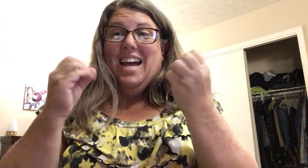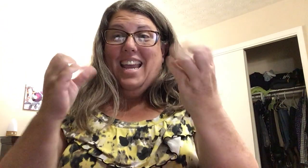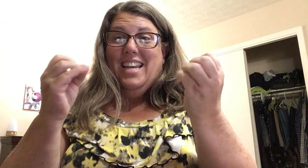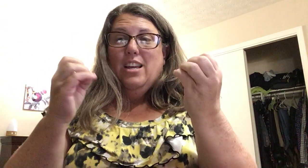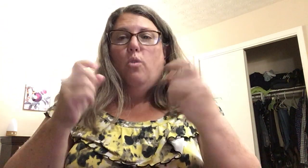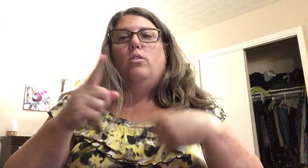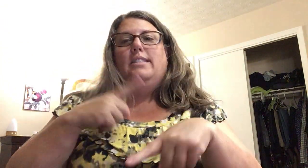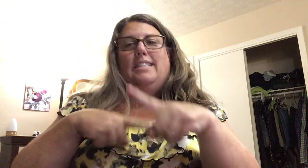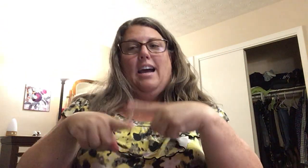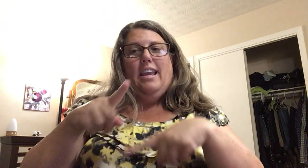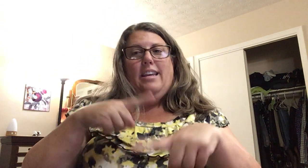Sign or sign,